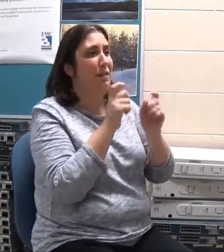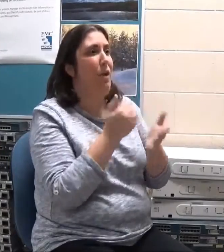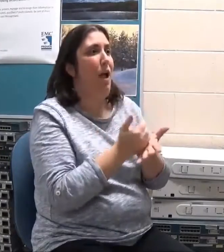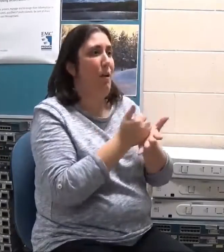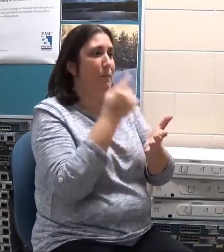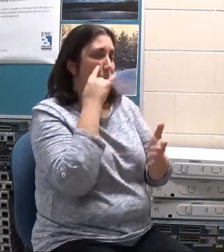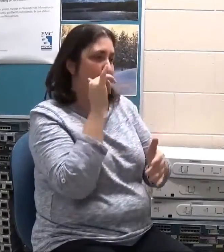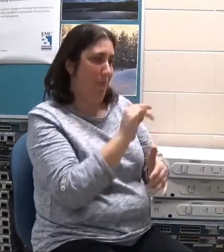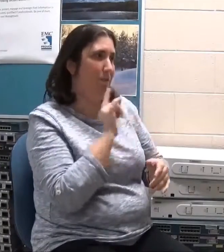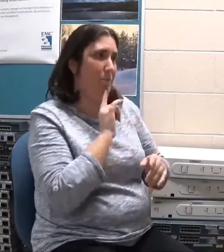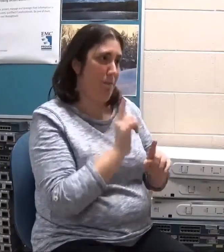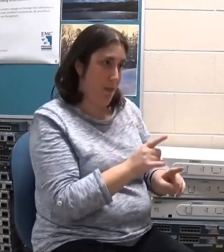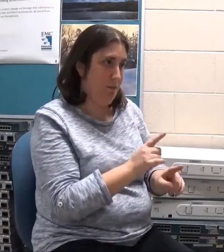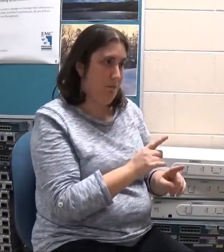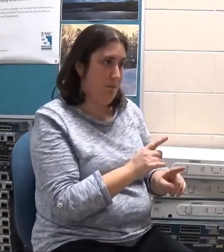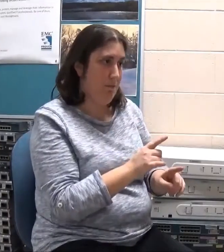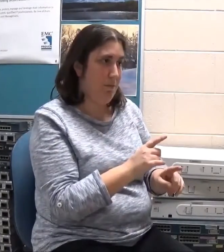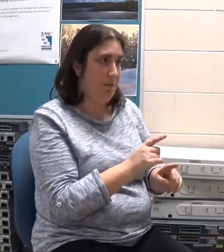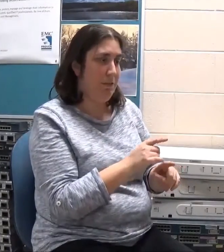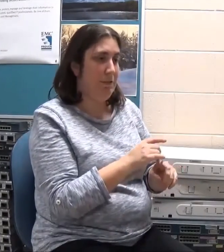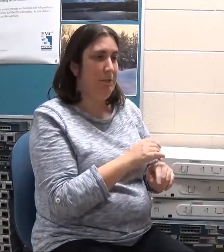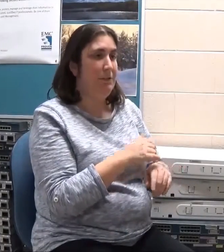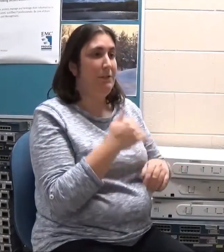bunch of stuff